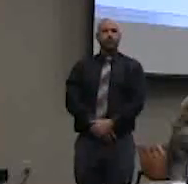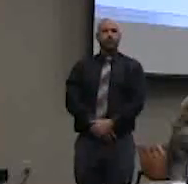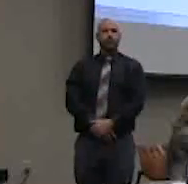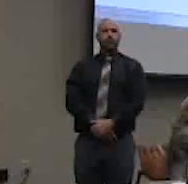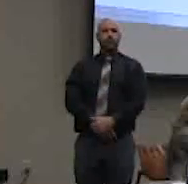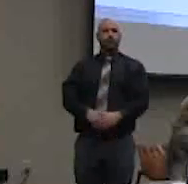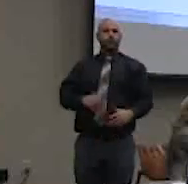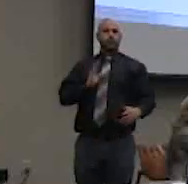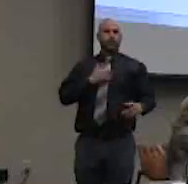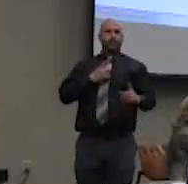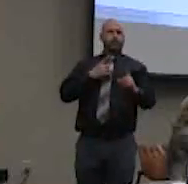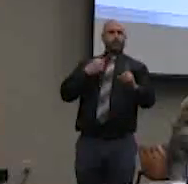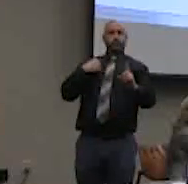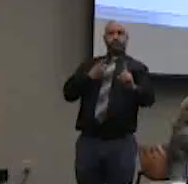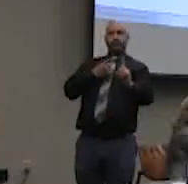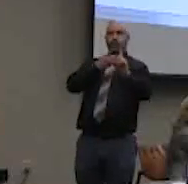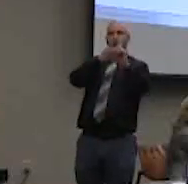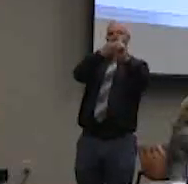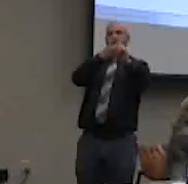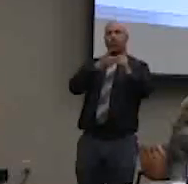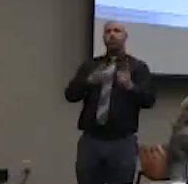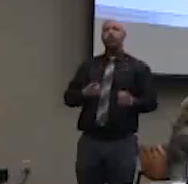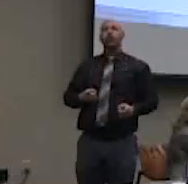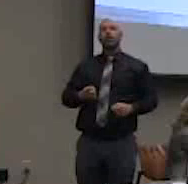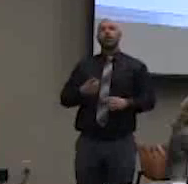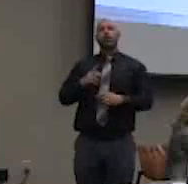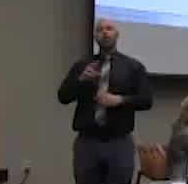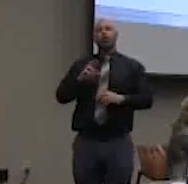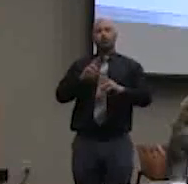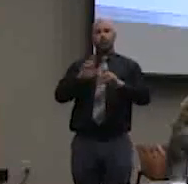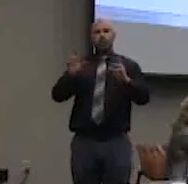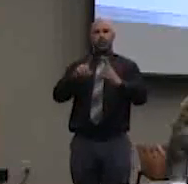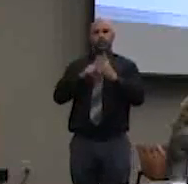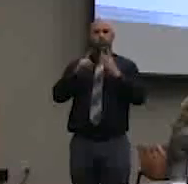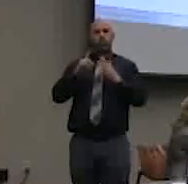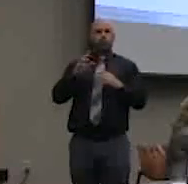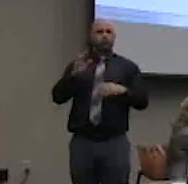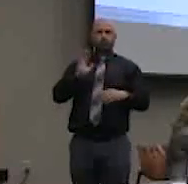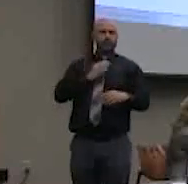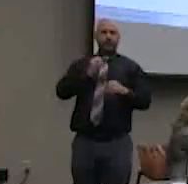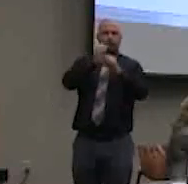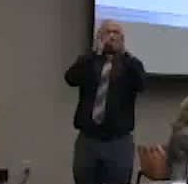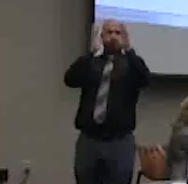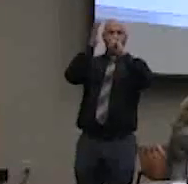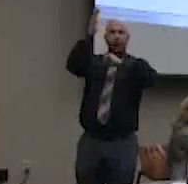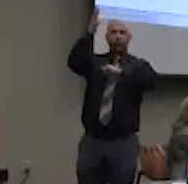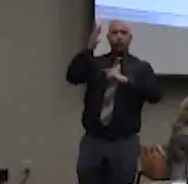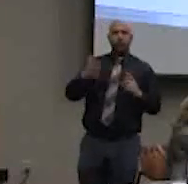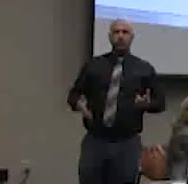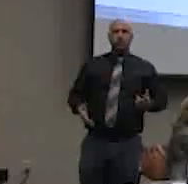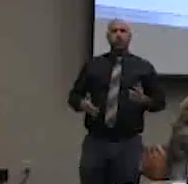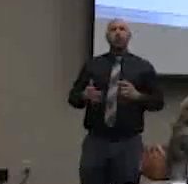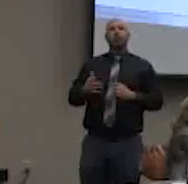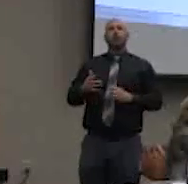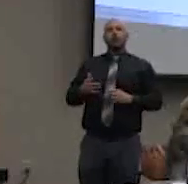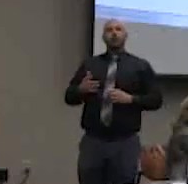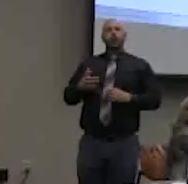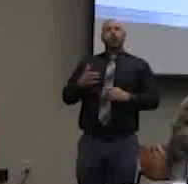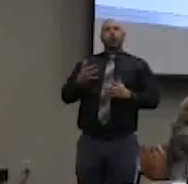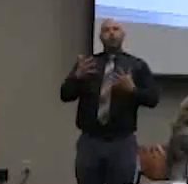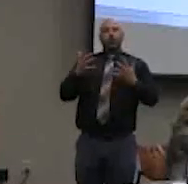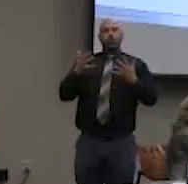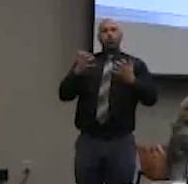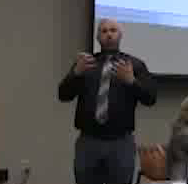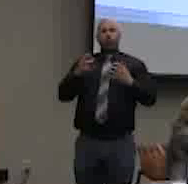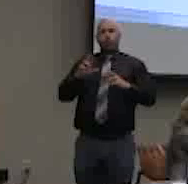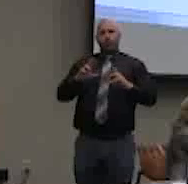end. But Ready Start is going to be the future. Ready Start, eventually, we would like Ready Start to be